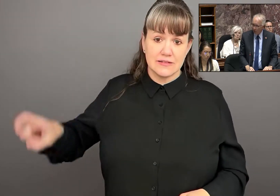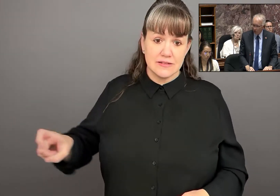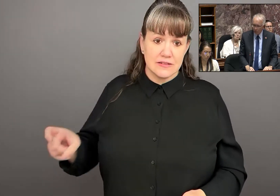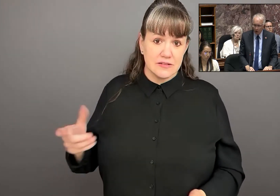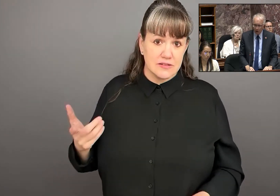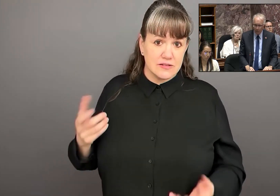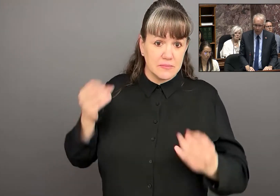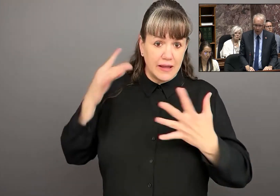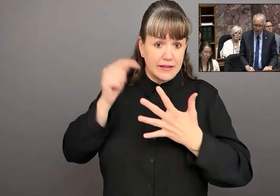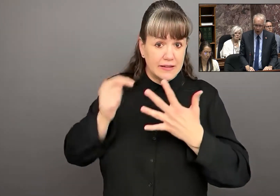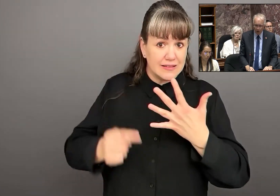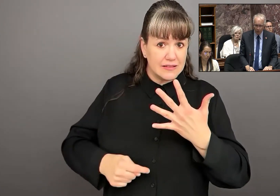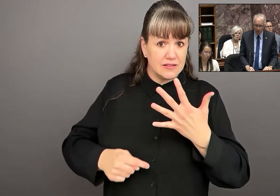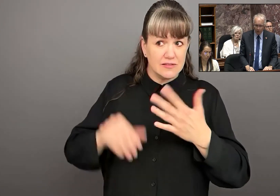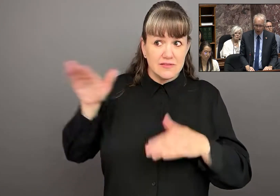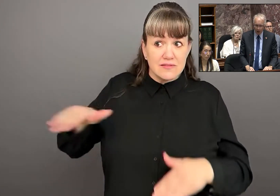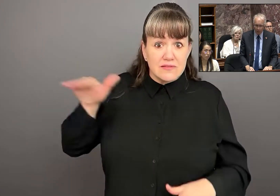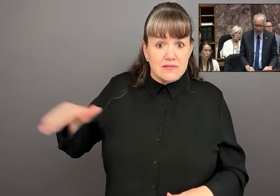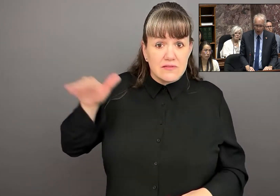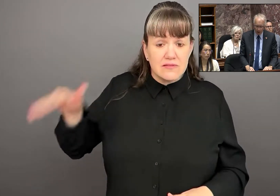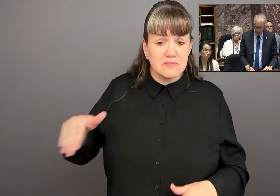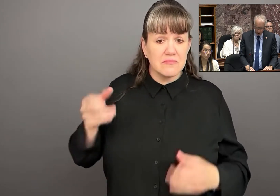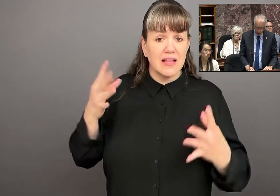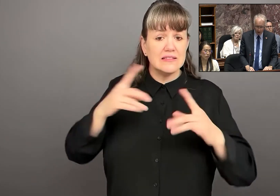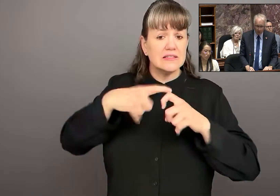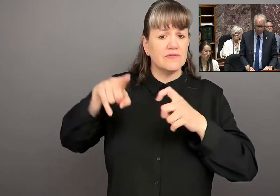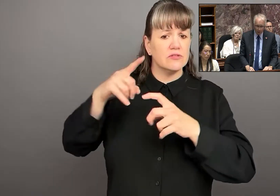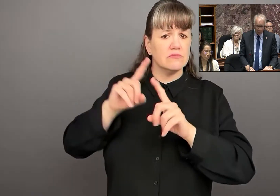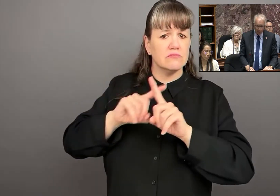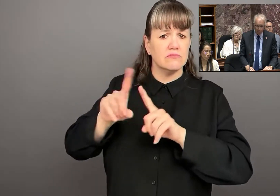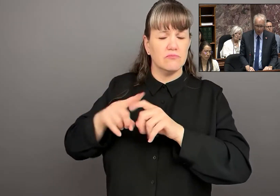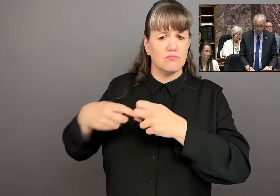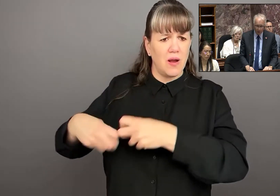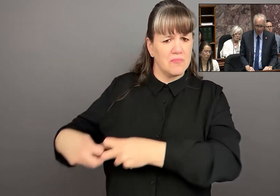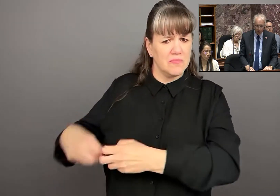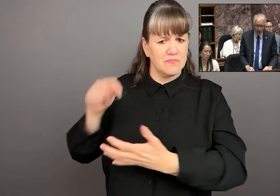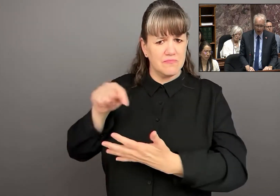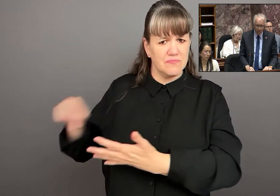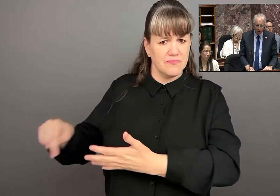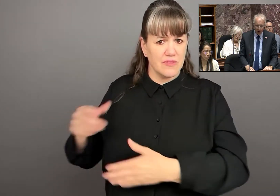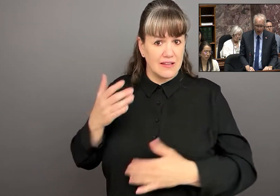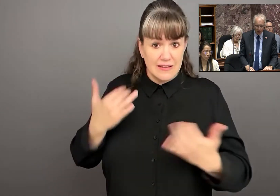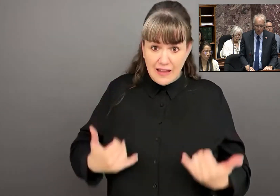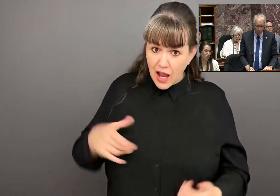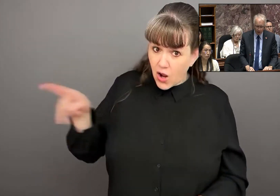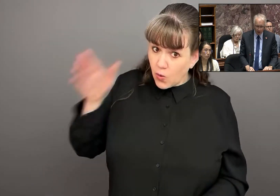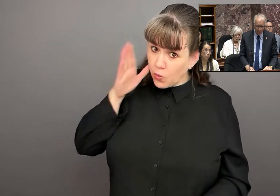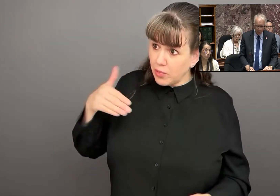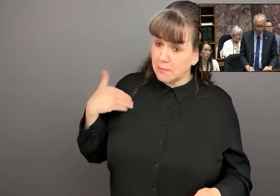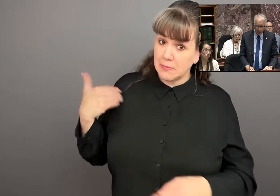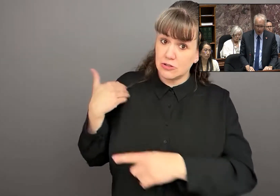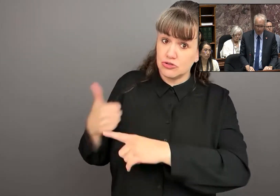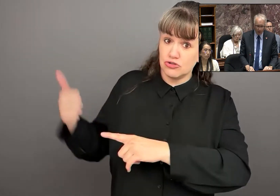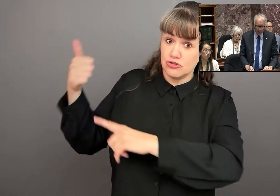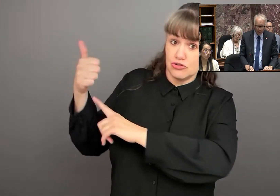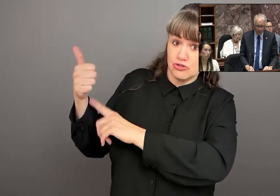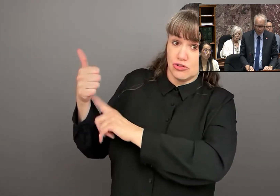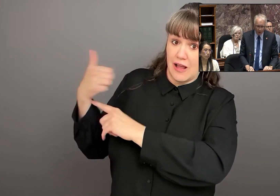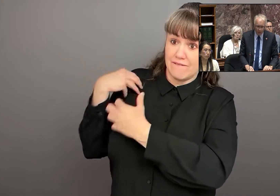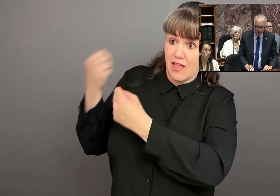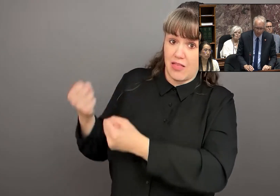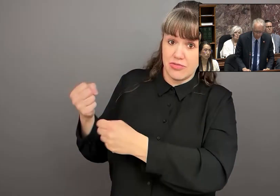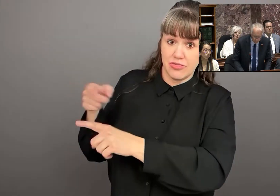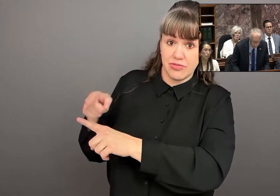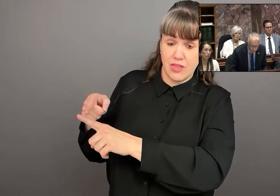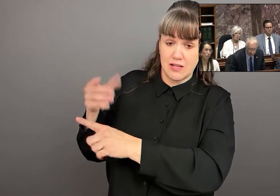today, Mr. Speaker, if the Minister of Health will stand up today, accept responsibility for this, and resign for the dismal state of healthcare in